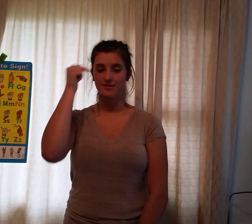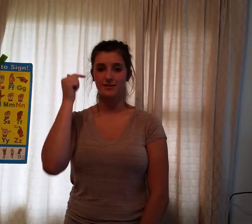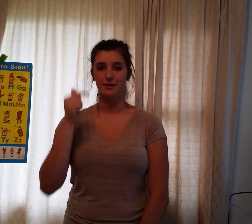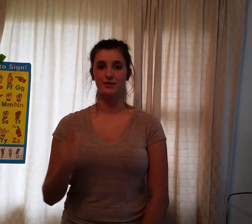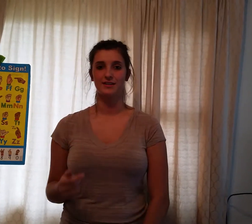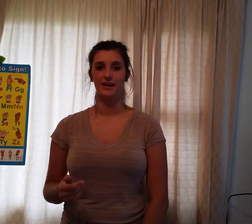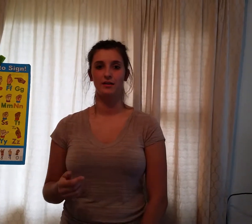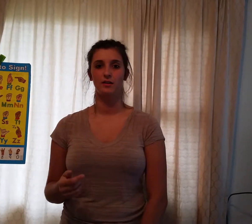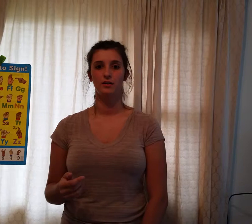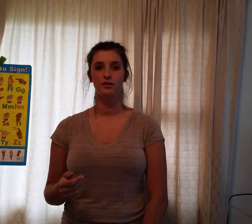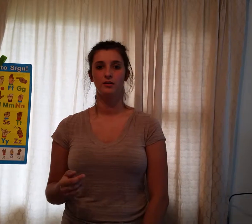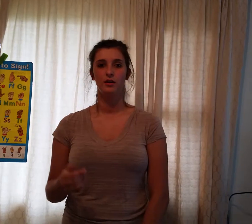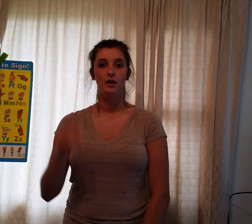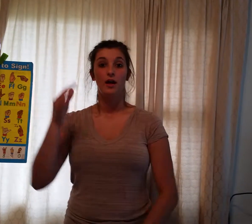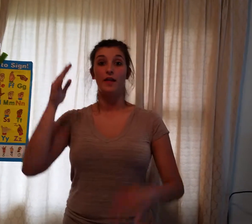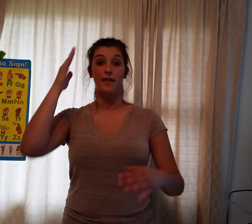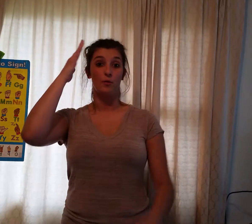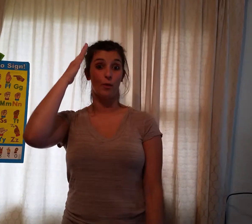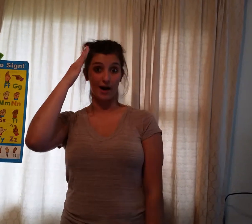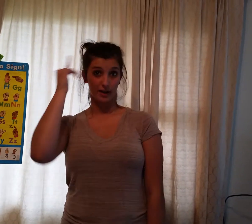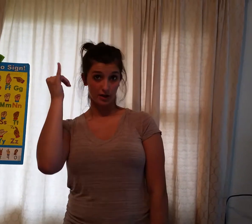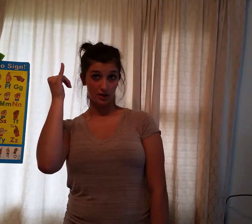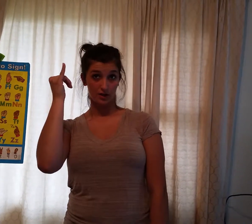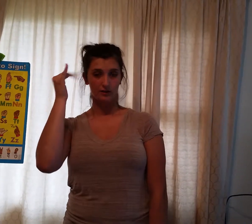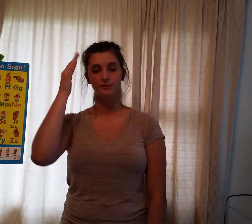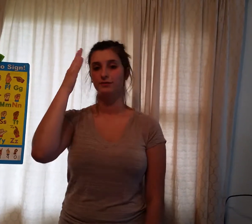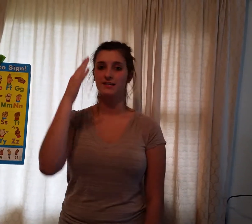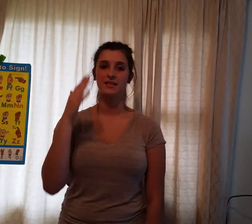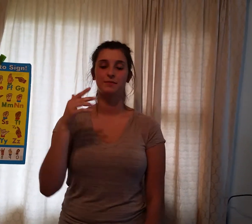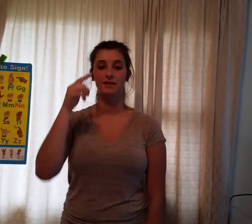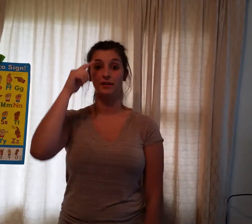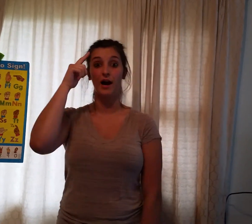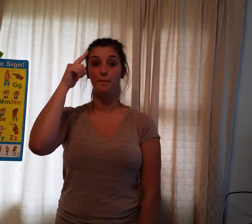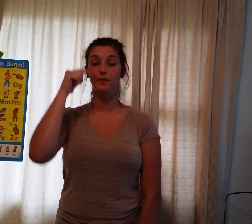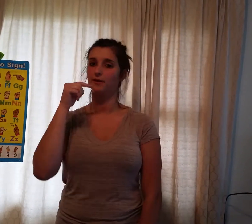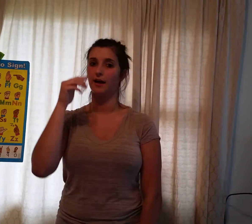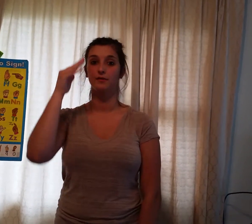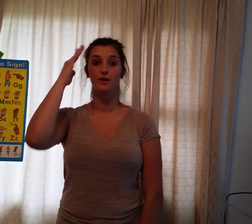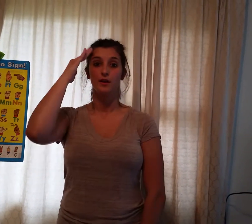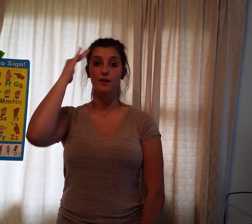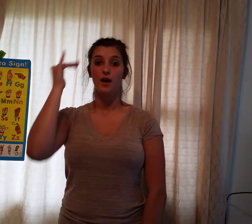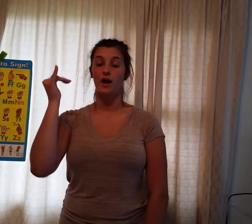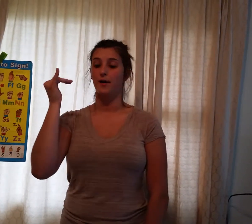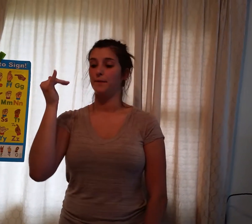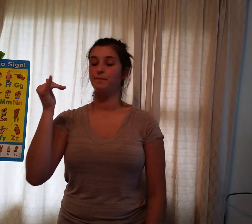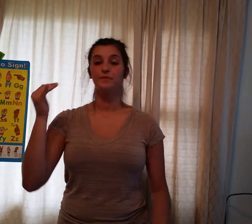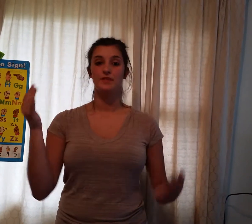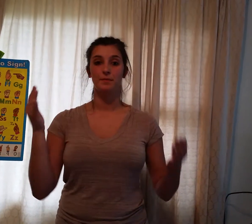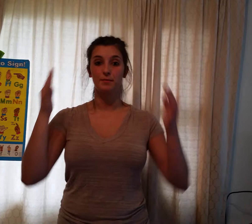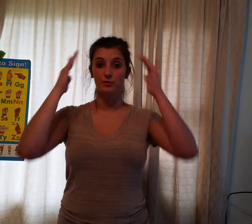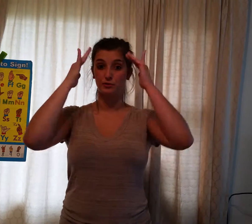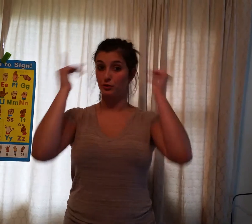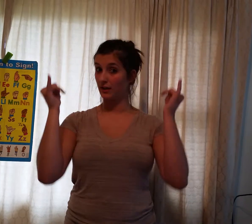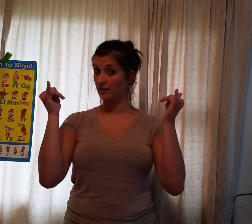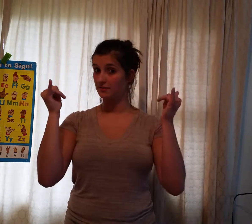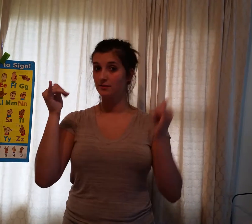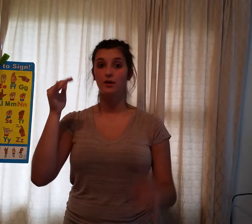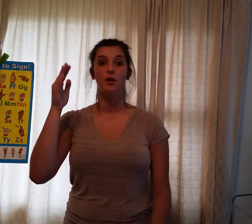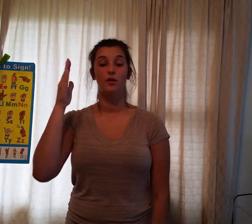eyebrows are down once again, and then why. This can be either up or down. Some people do 2 hands,